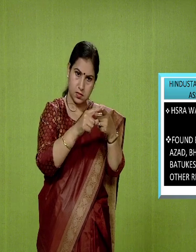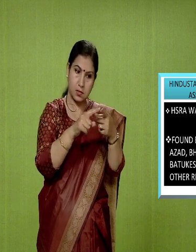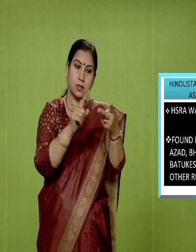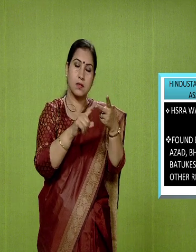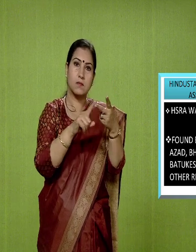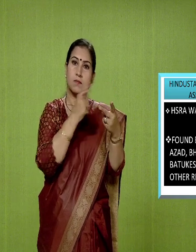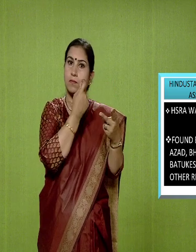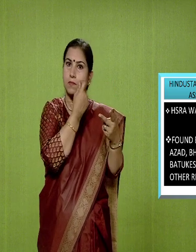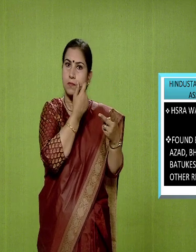Bhagat Singh,